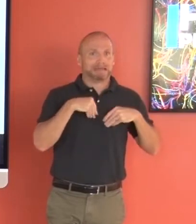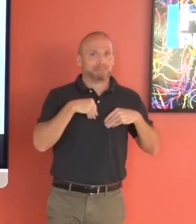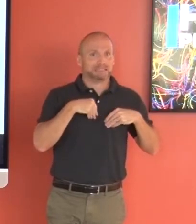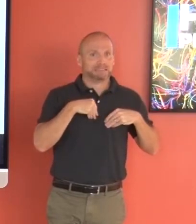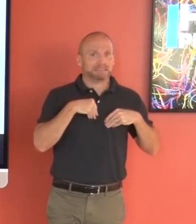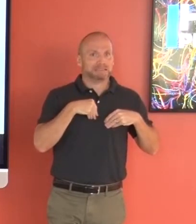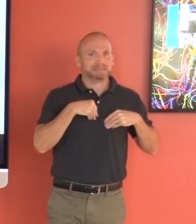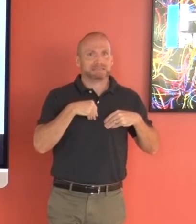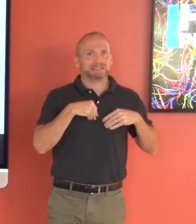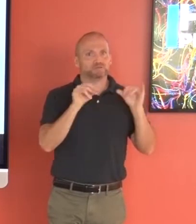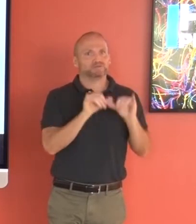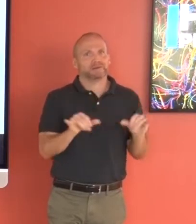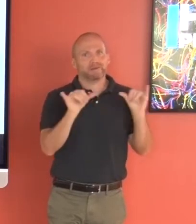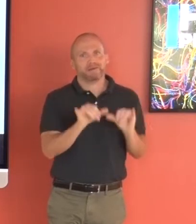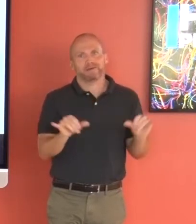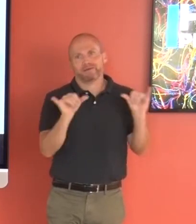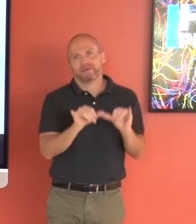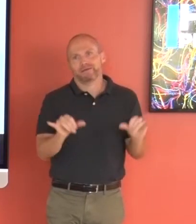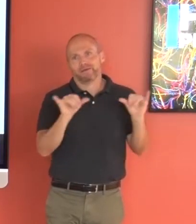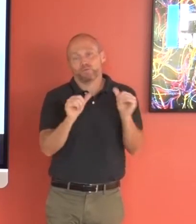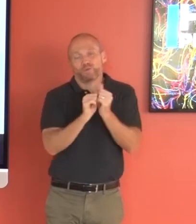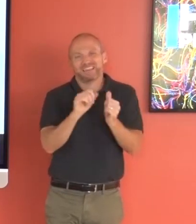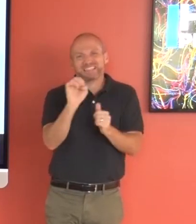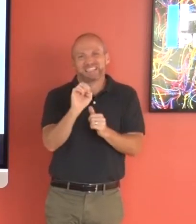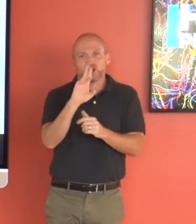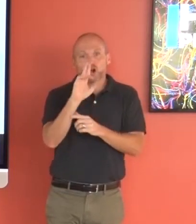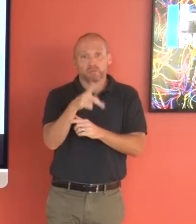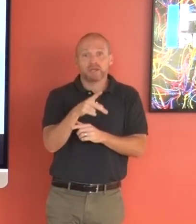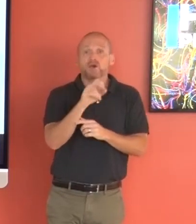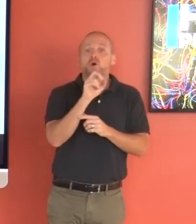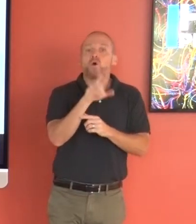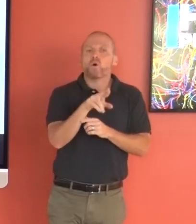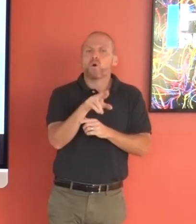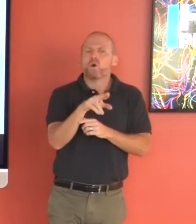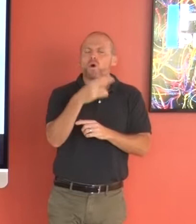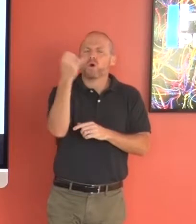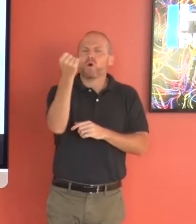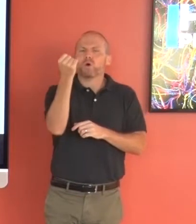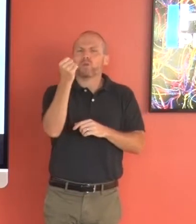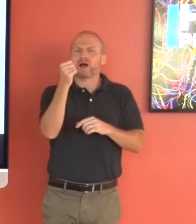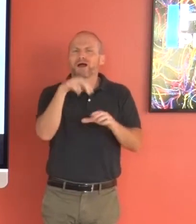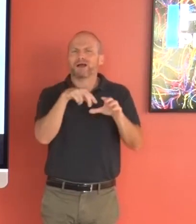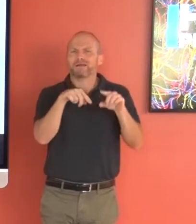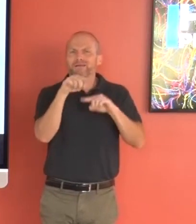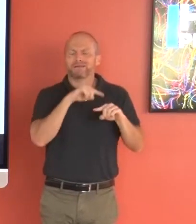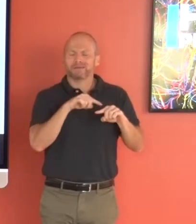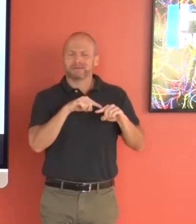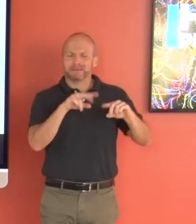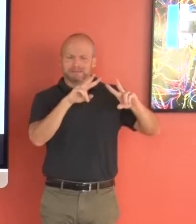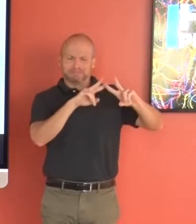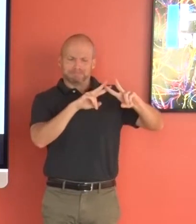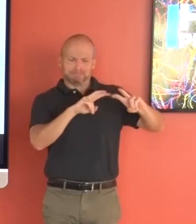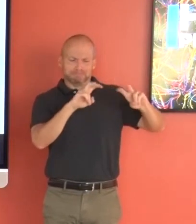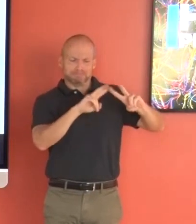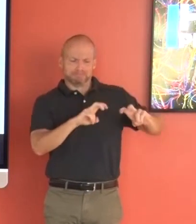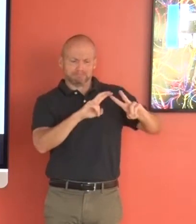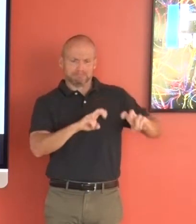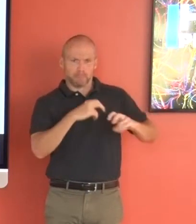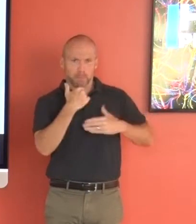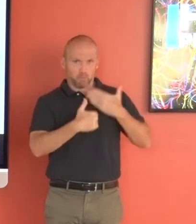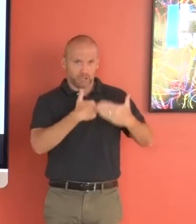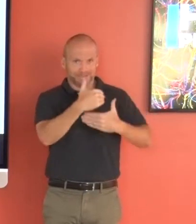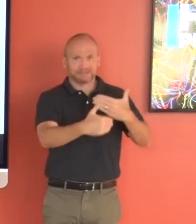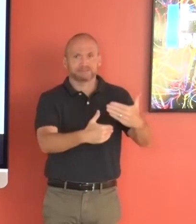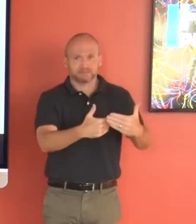that exactly the same way in your ERP, or you can take a step and pause and say, let's examine our